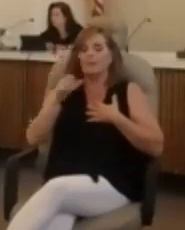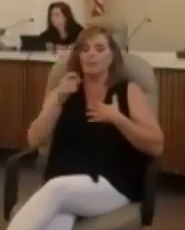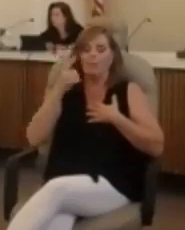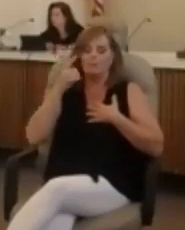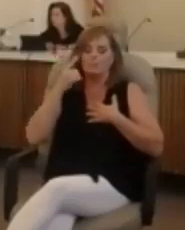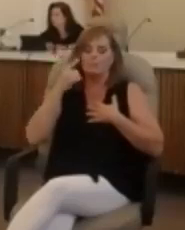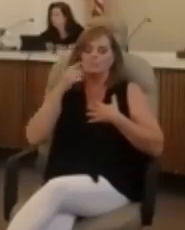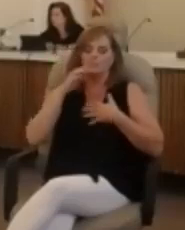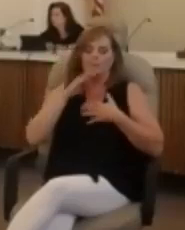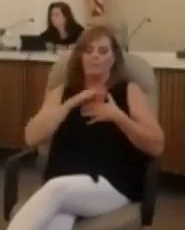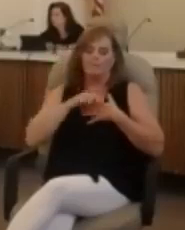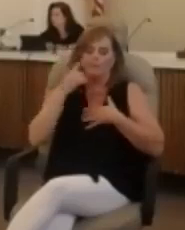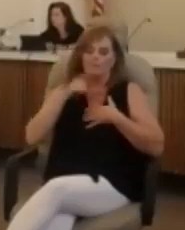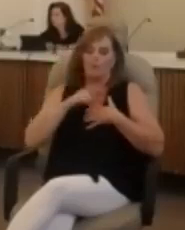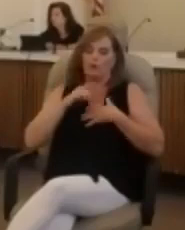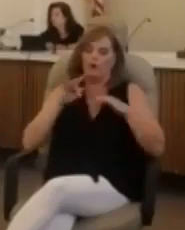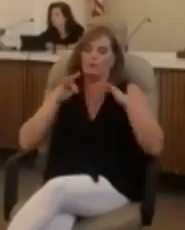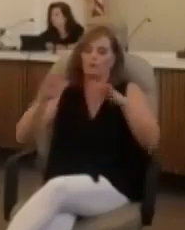space either.